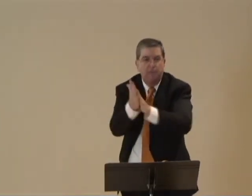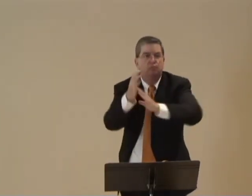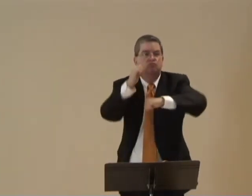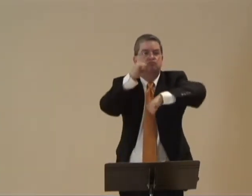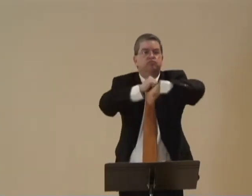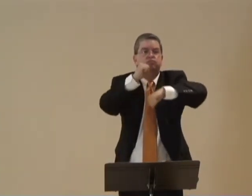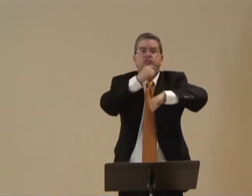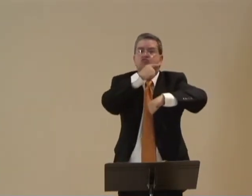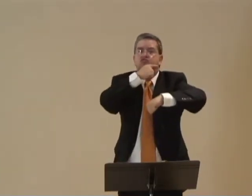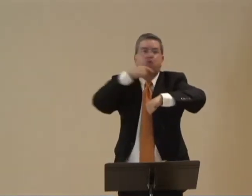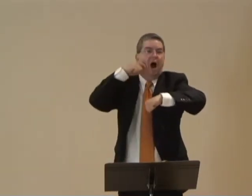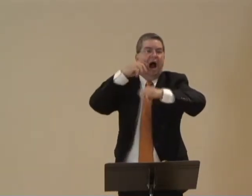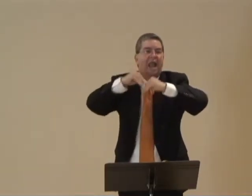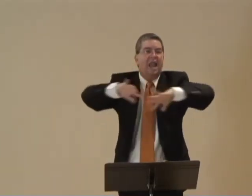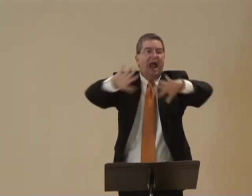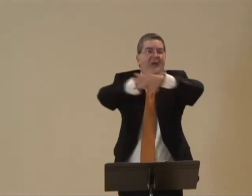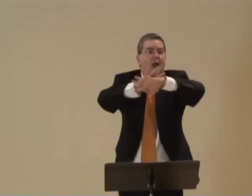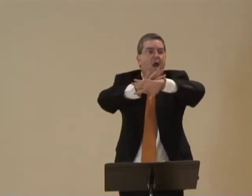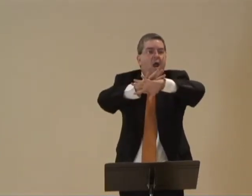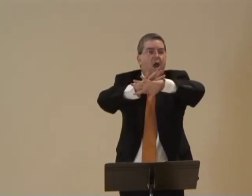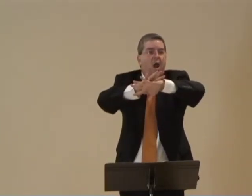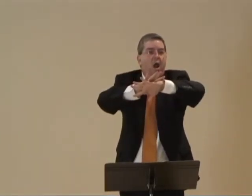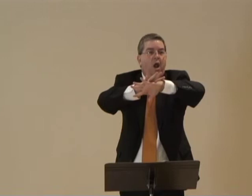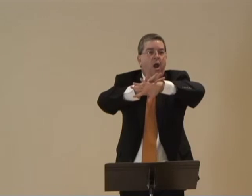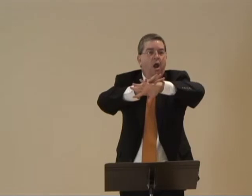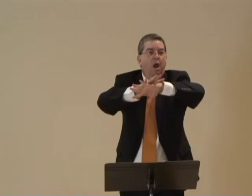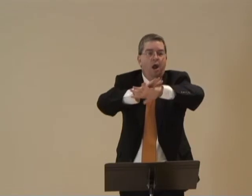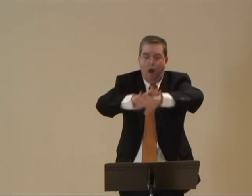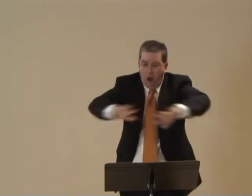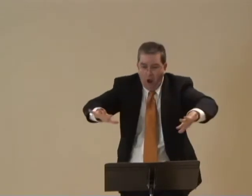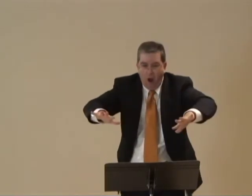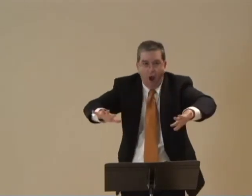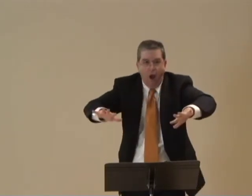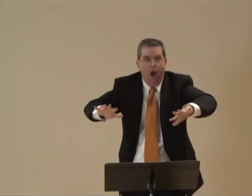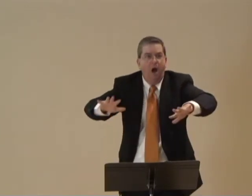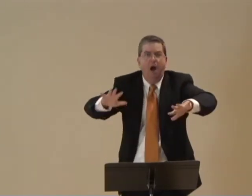that's talking about here? That caused the land to become dry.